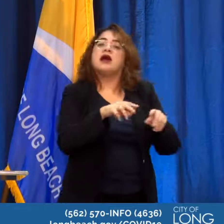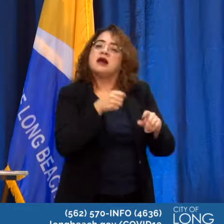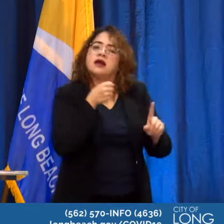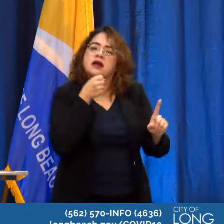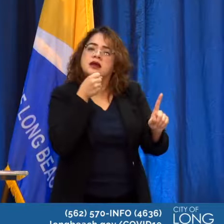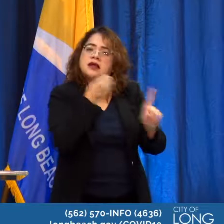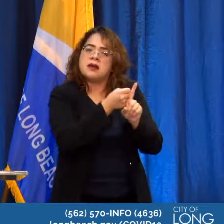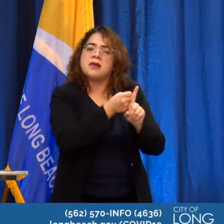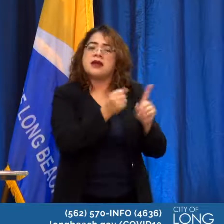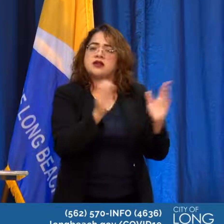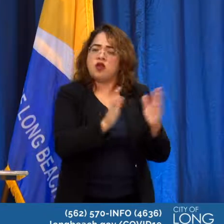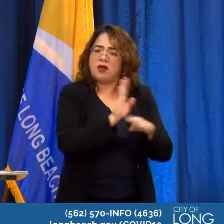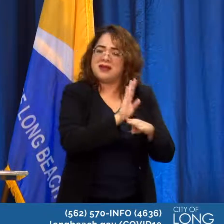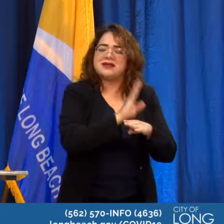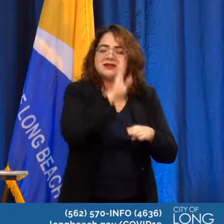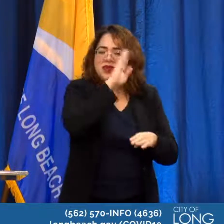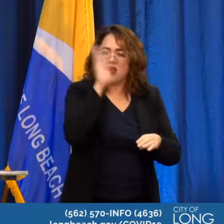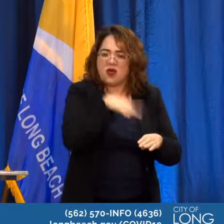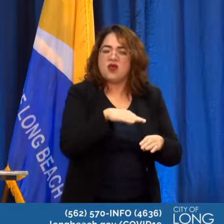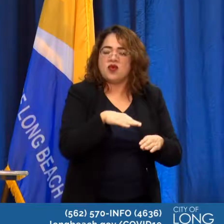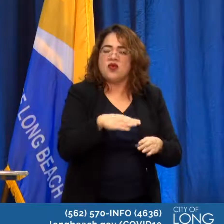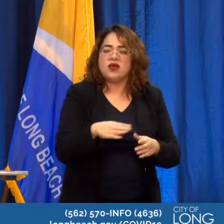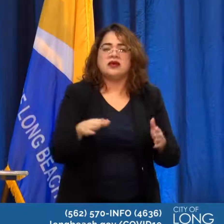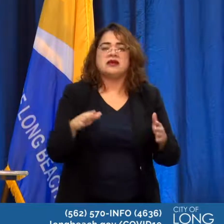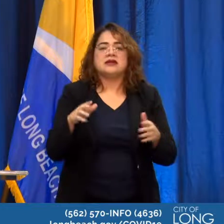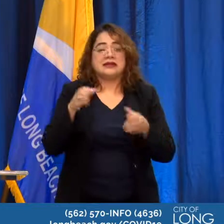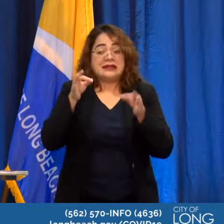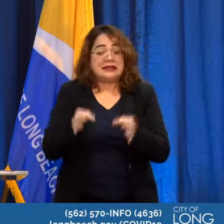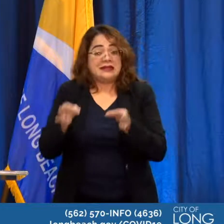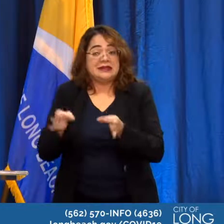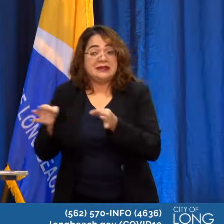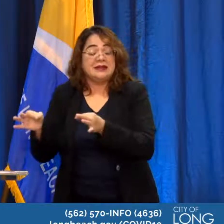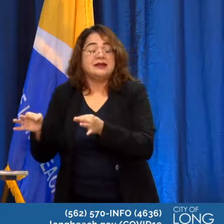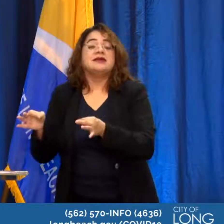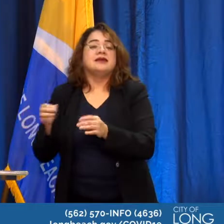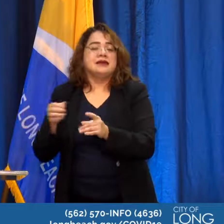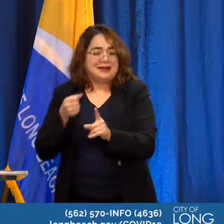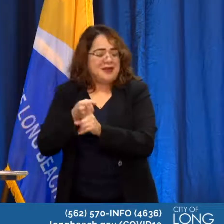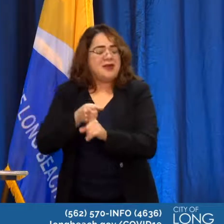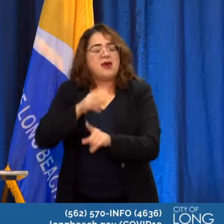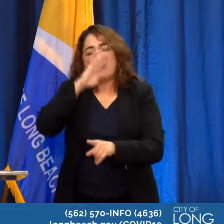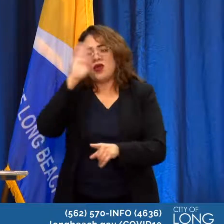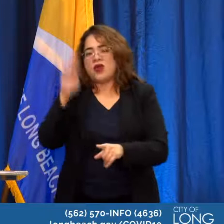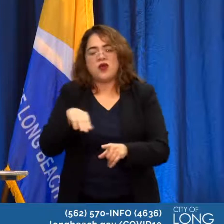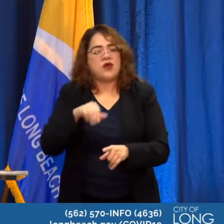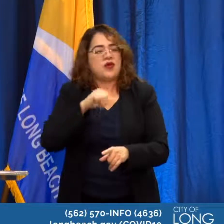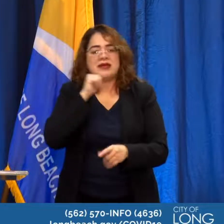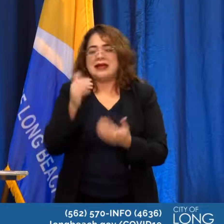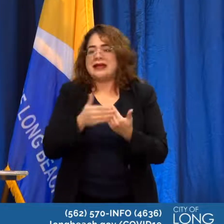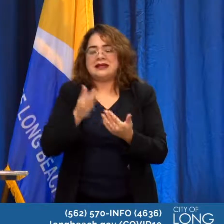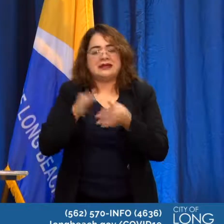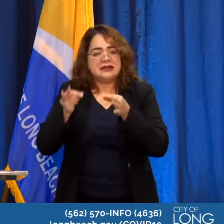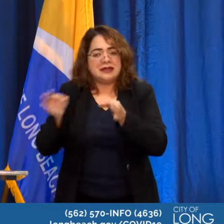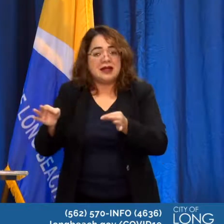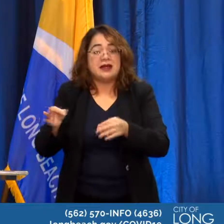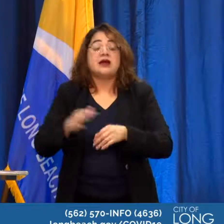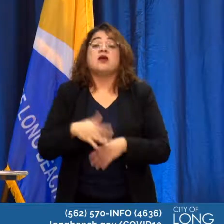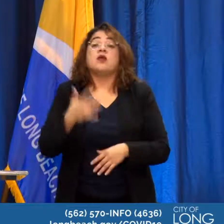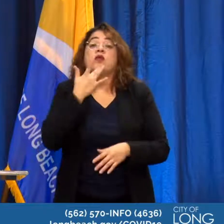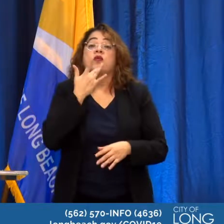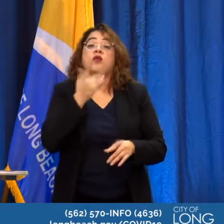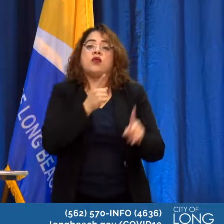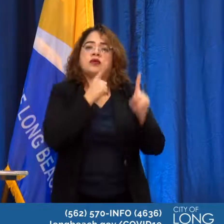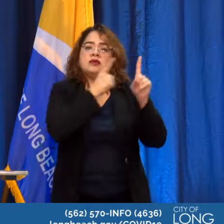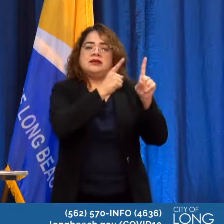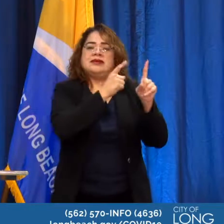Every decision is hard. But we also have to really make sure that we're focusing on keeping people safe and our hospitals available to those in our